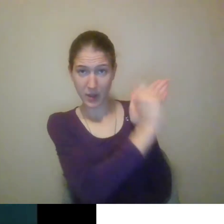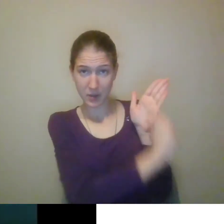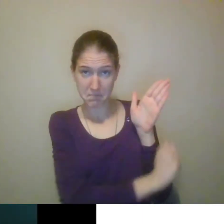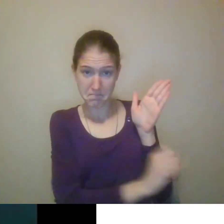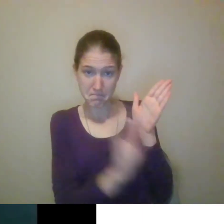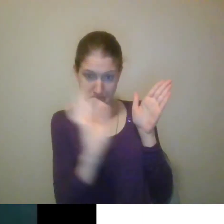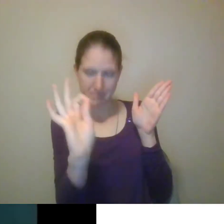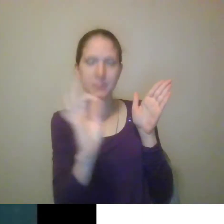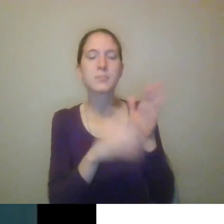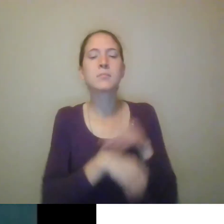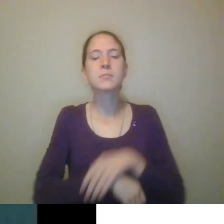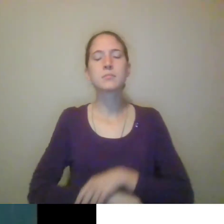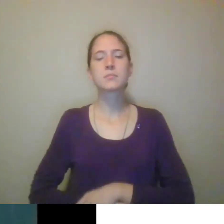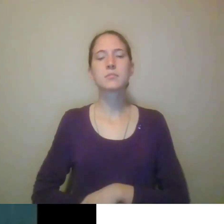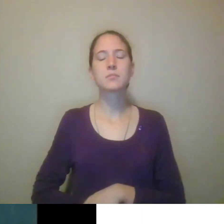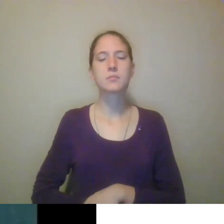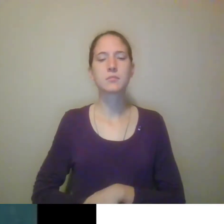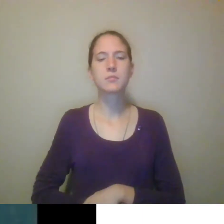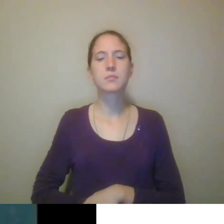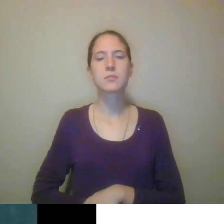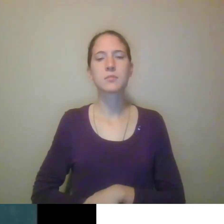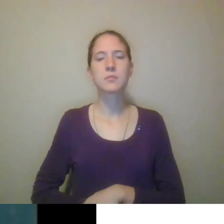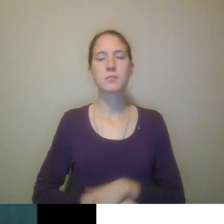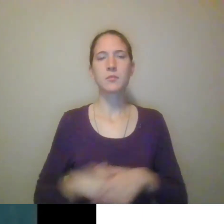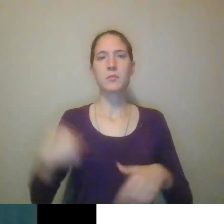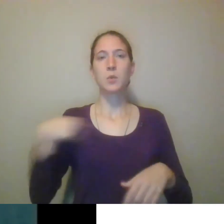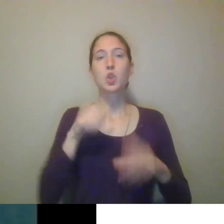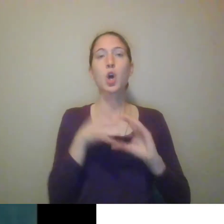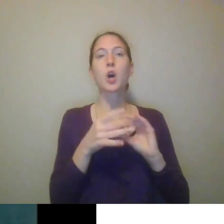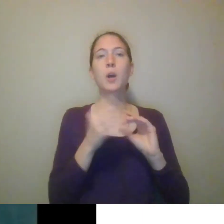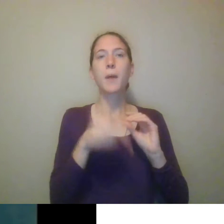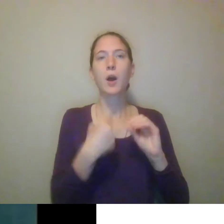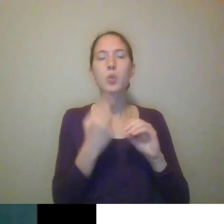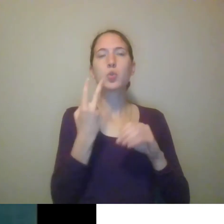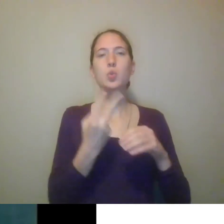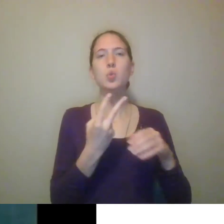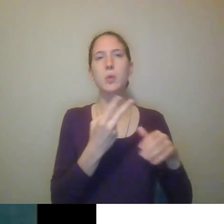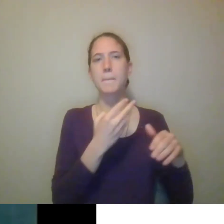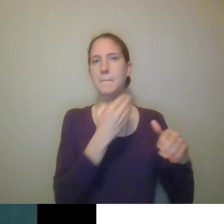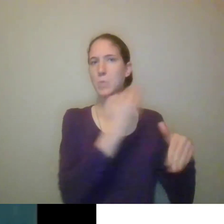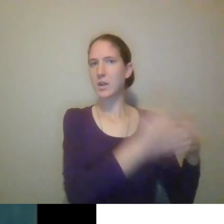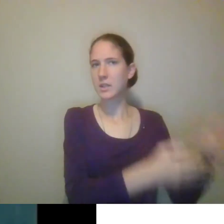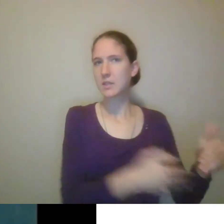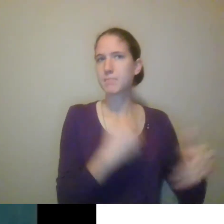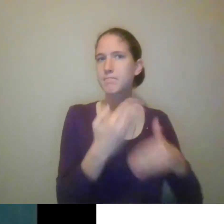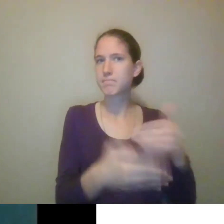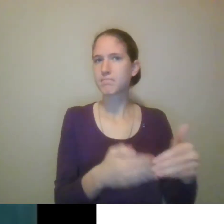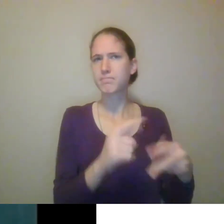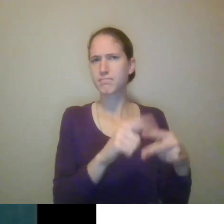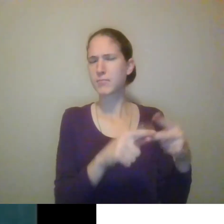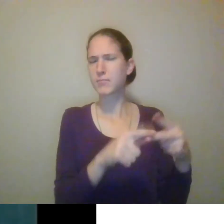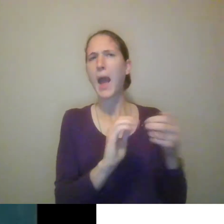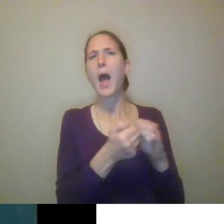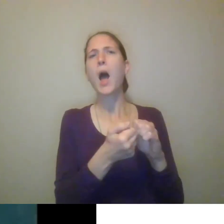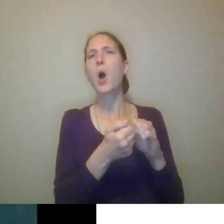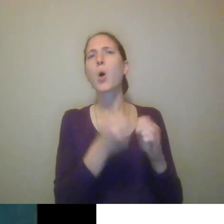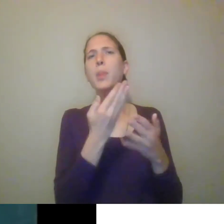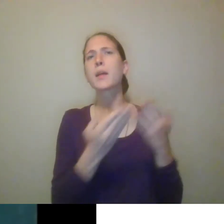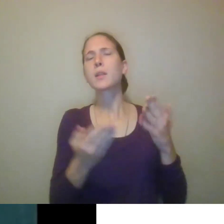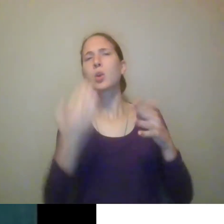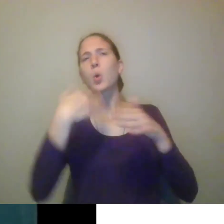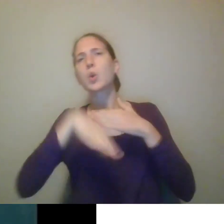Okay. So, we're going to talk about two processes that are going to allow material to get in and out of a cell.